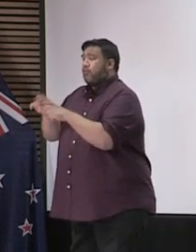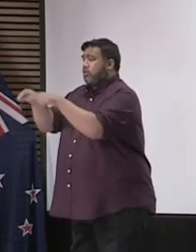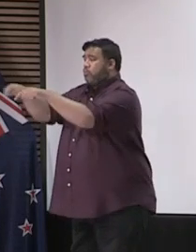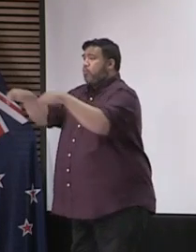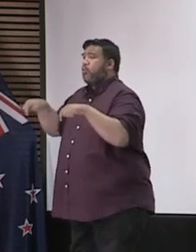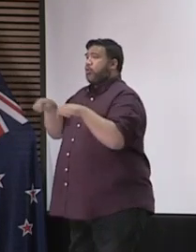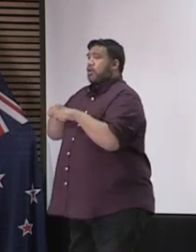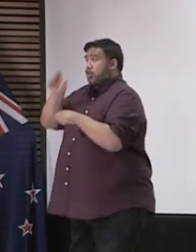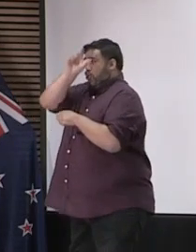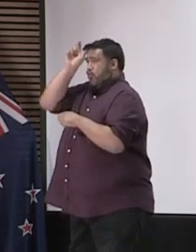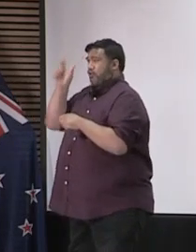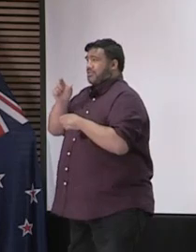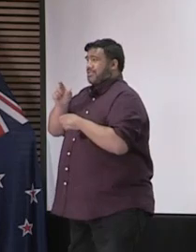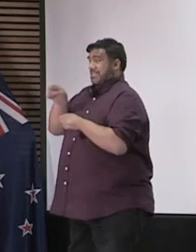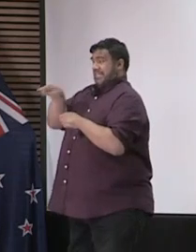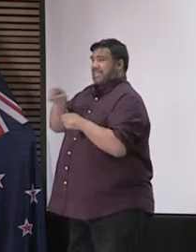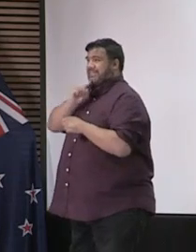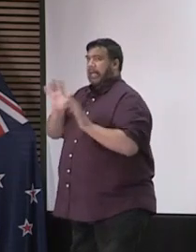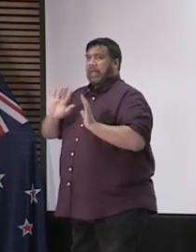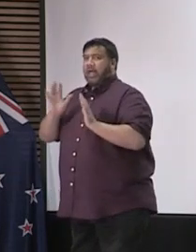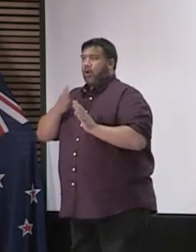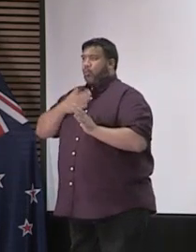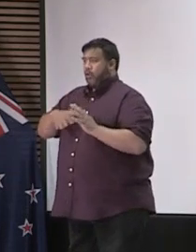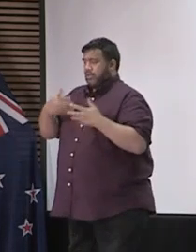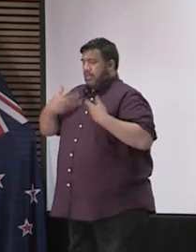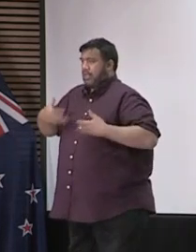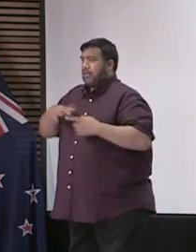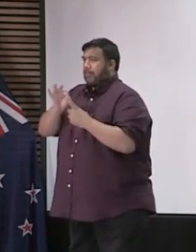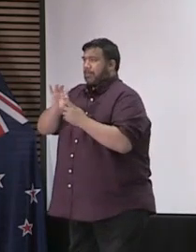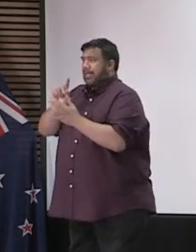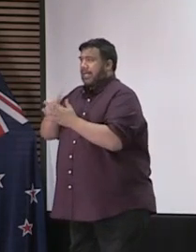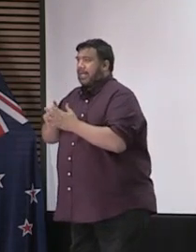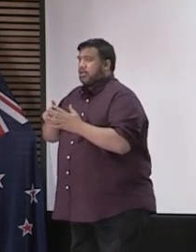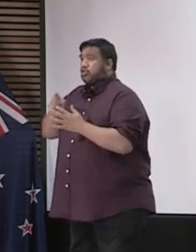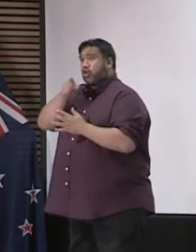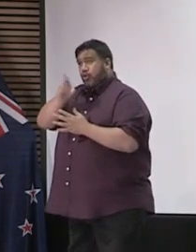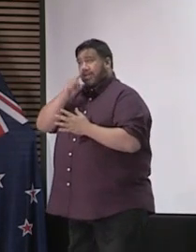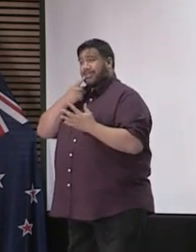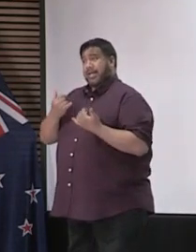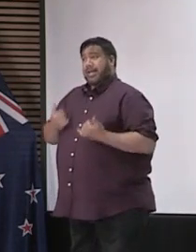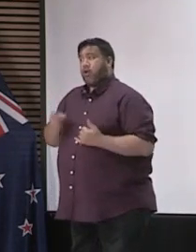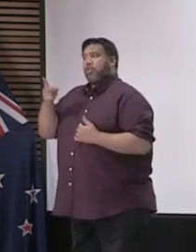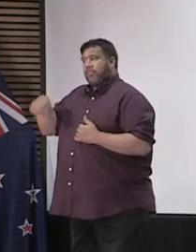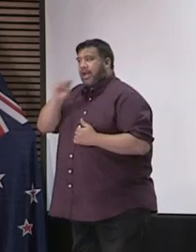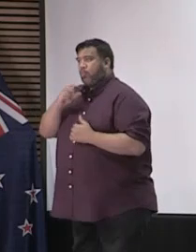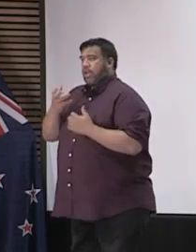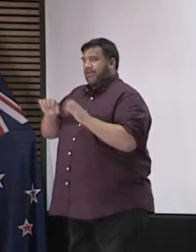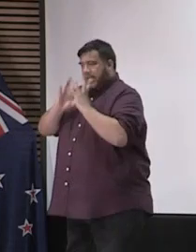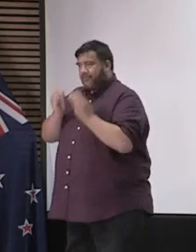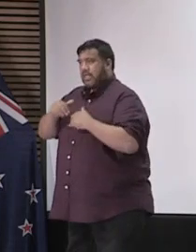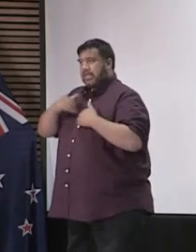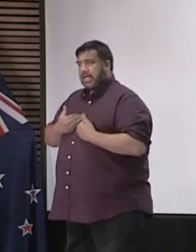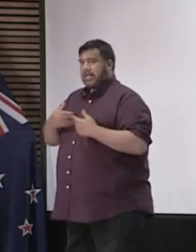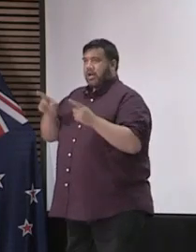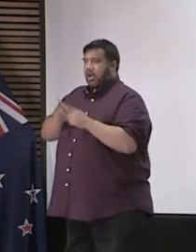covers. So can you give the New Zealand public a categorical assurance that nursing staff on that ward will always have the full kit, including foot and